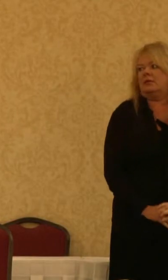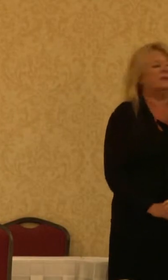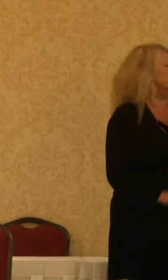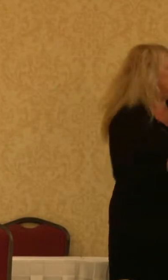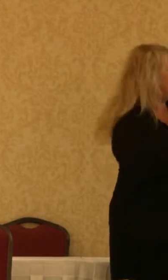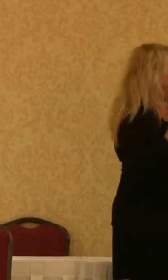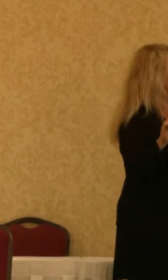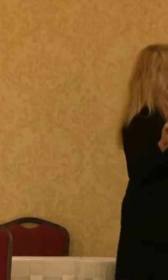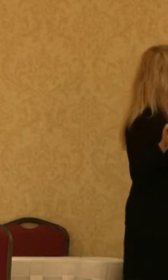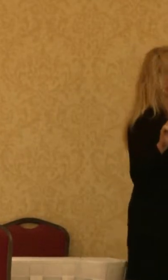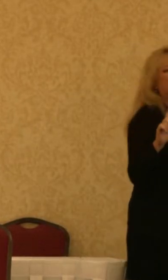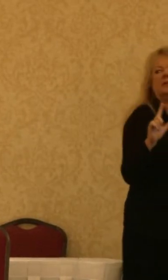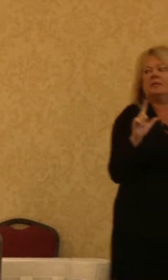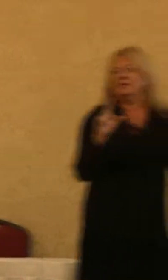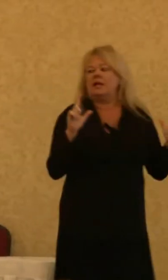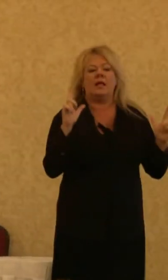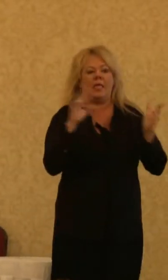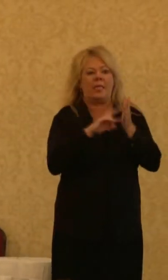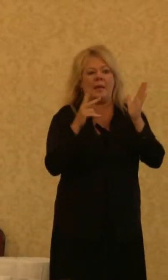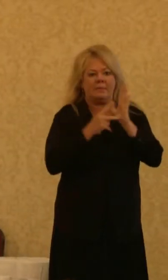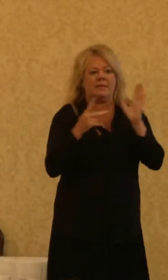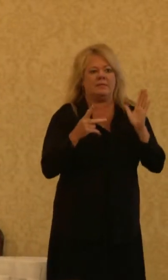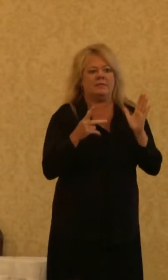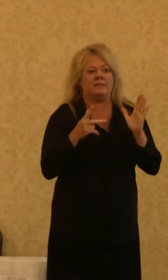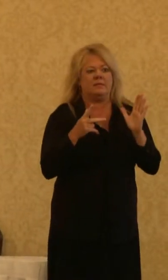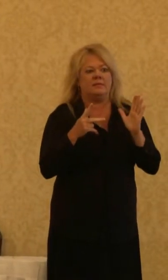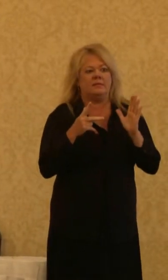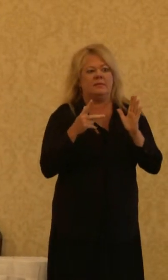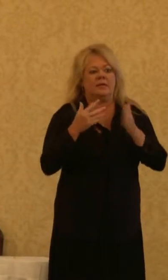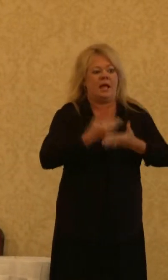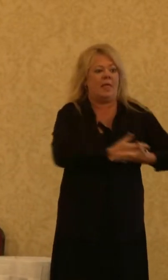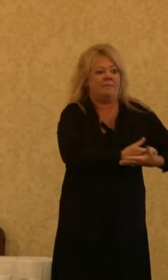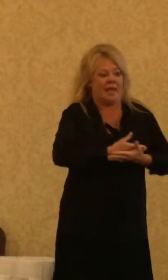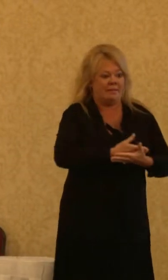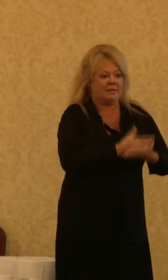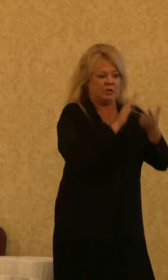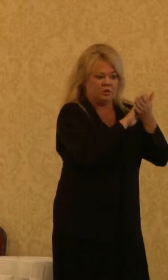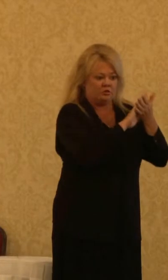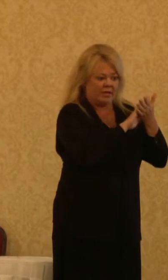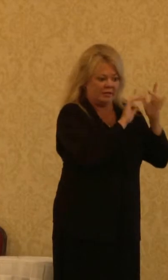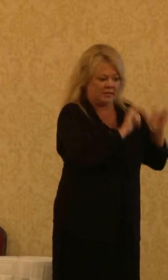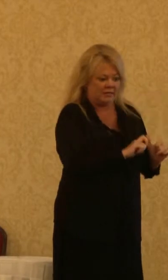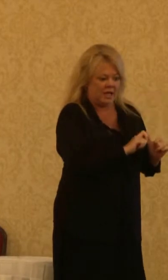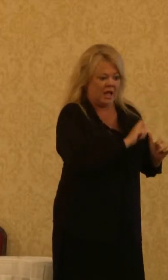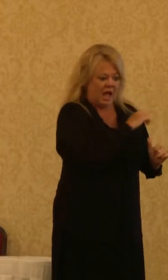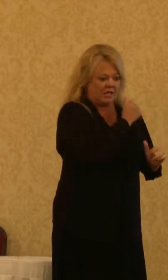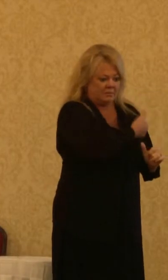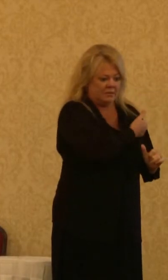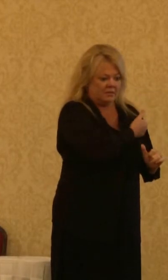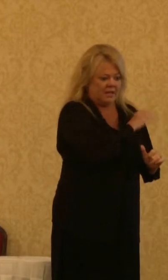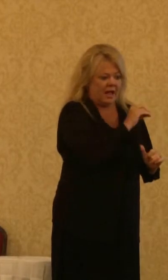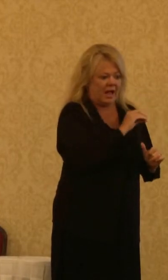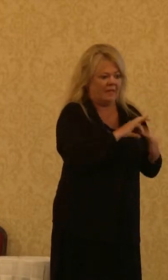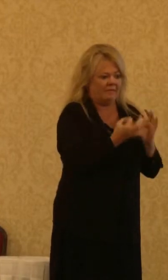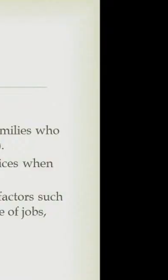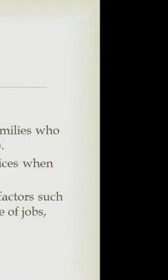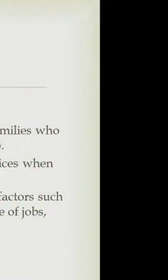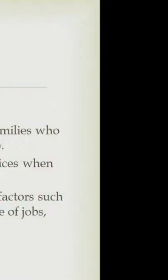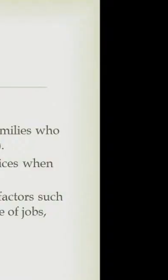Well, I will, basically that means that the babies are screened in the hospital and the families don't come back.